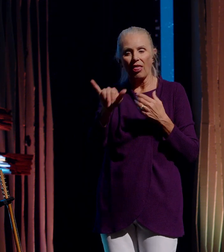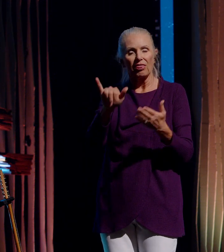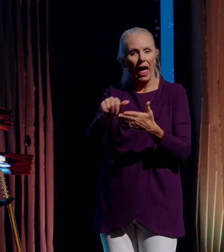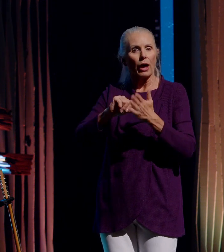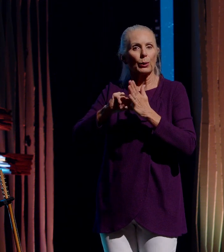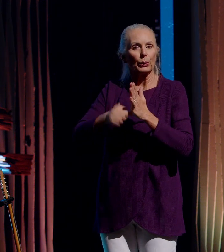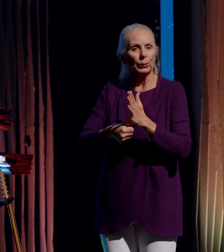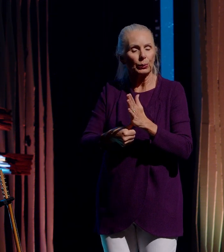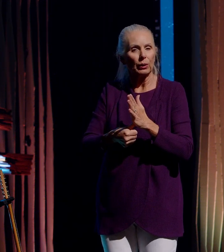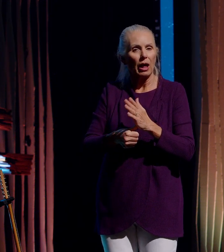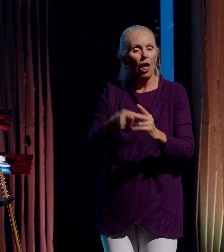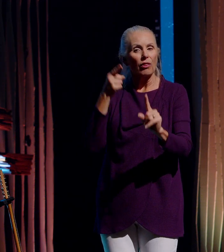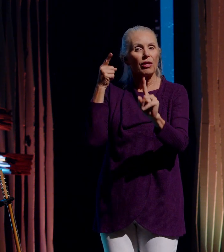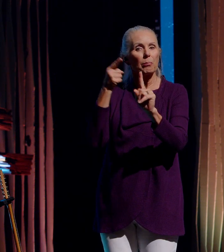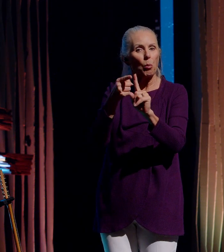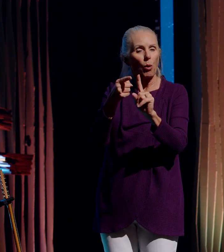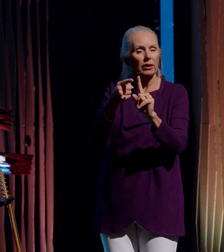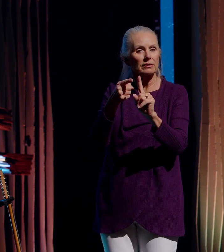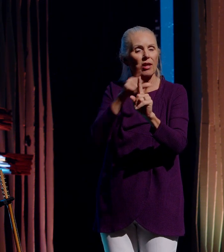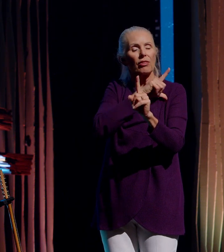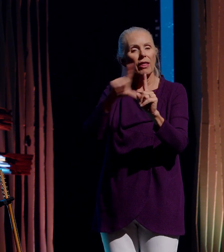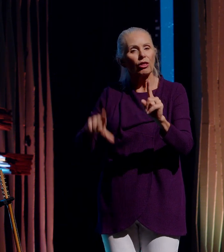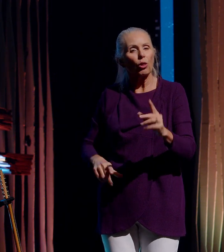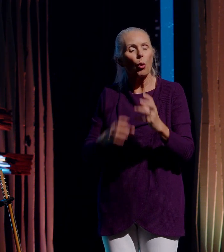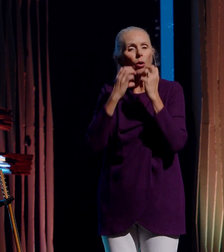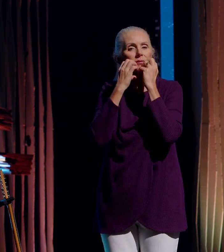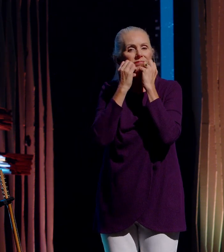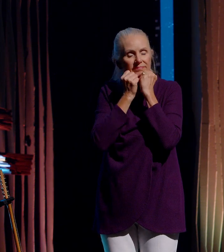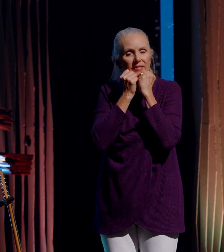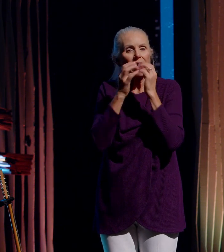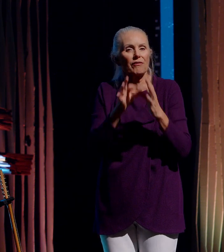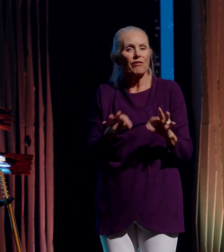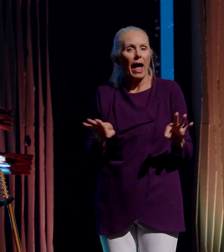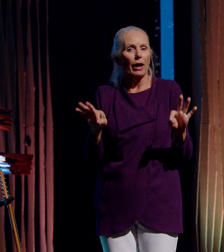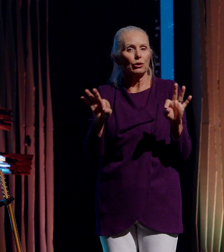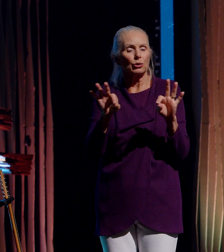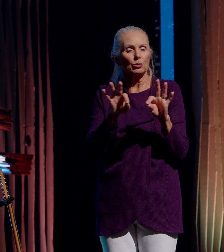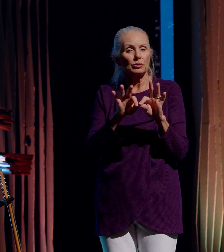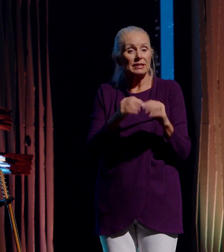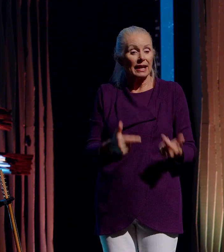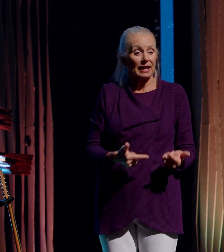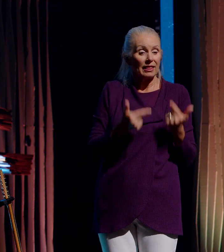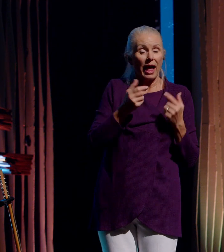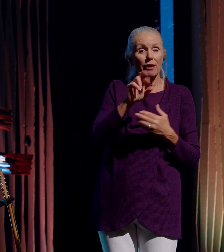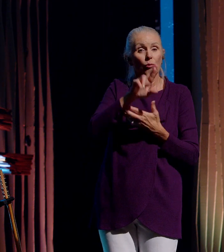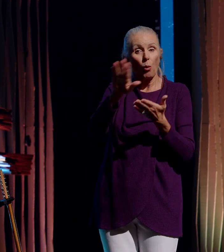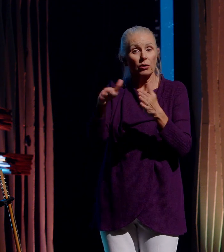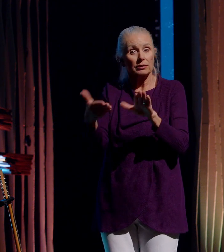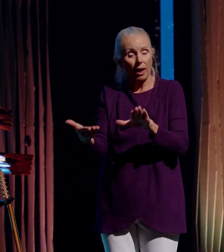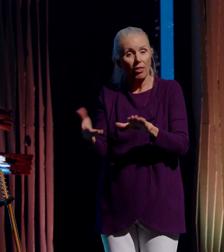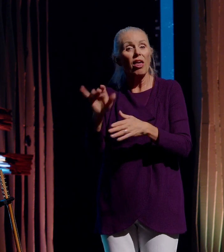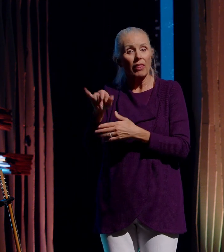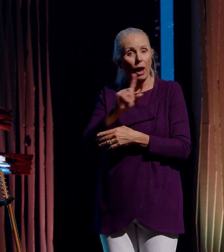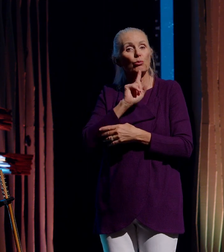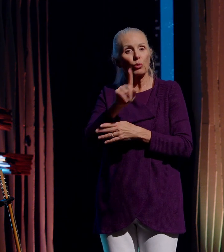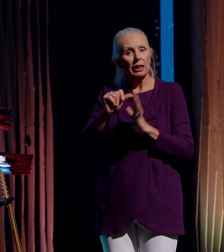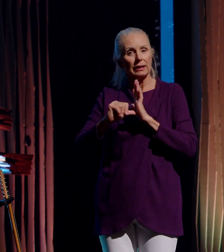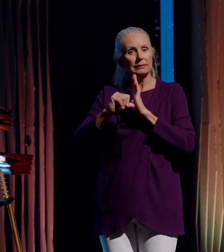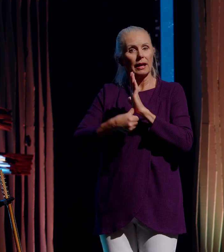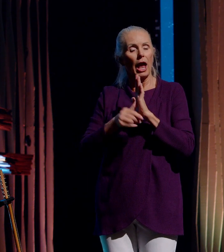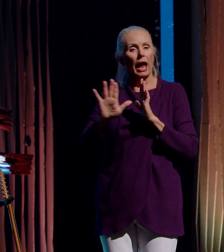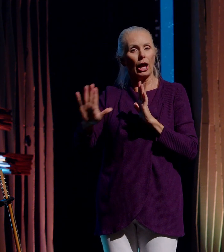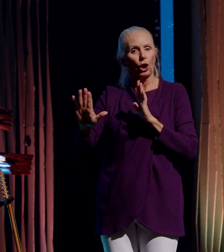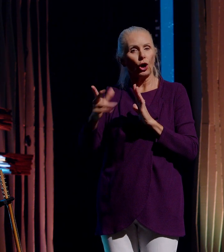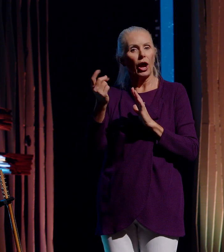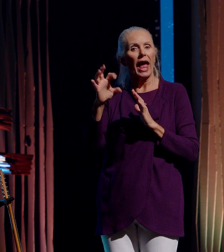Lord values deeply his faithful believers both in their life and in their death, and it's highlighted in her life. You see, Harriet